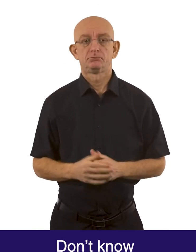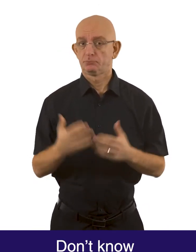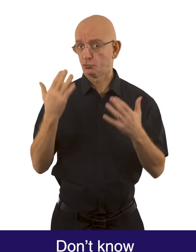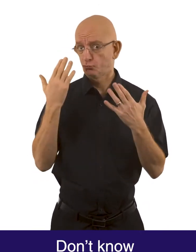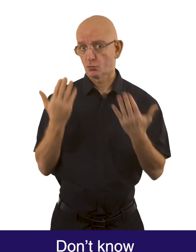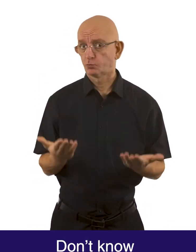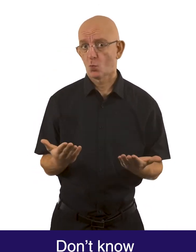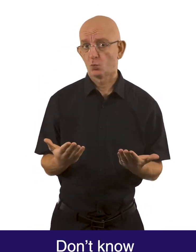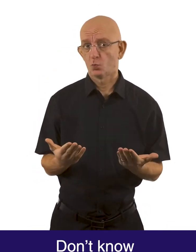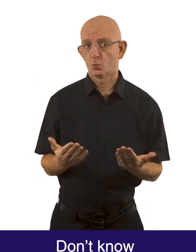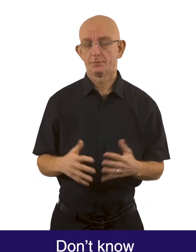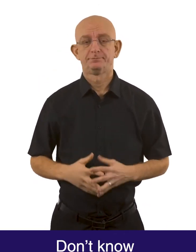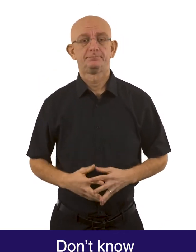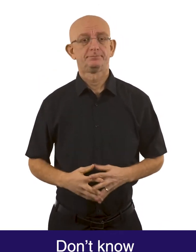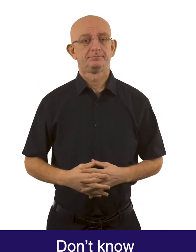Don't know.